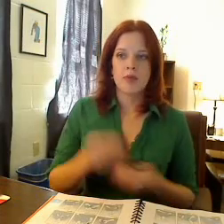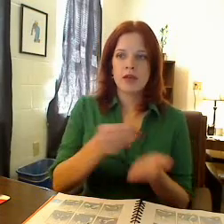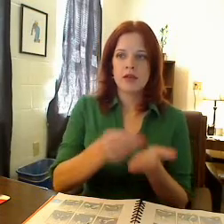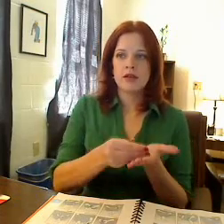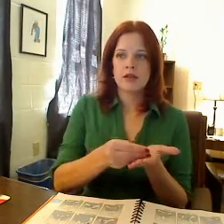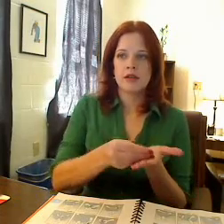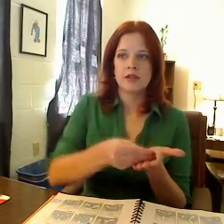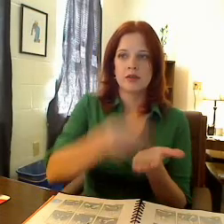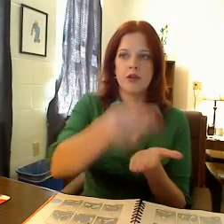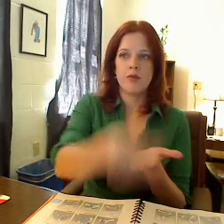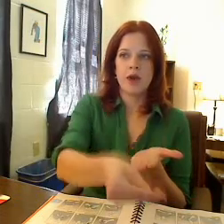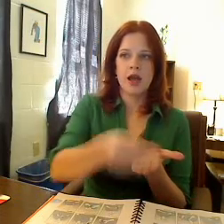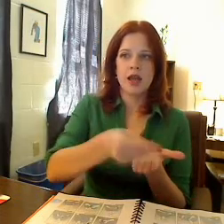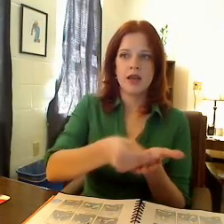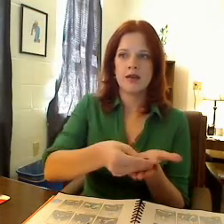Shopping is where you buy.